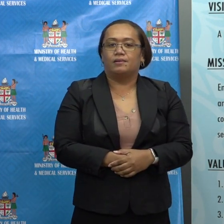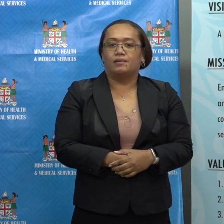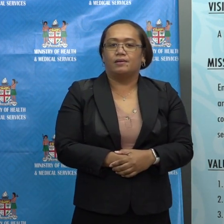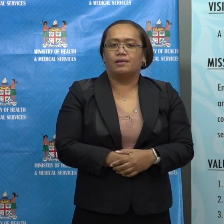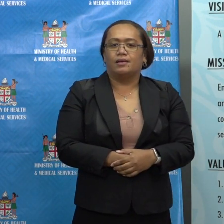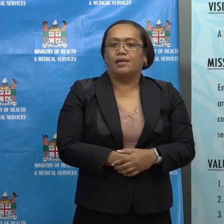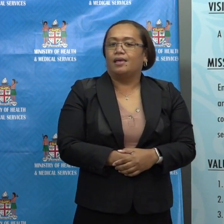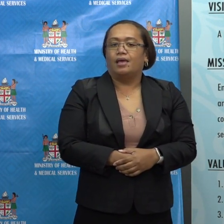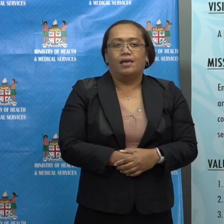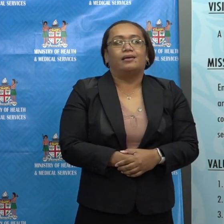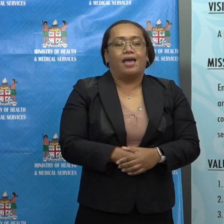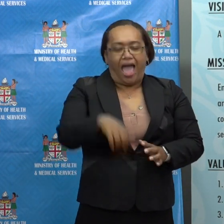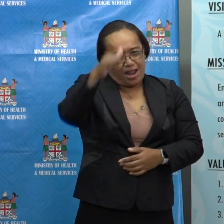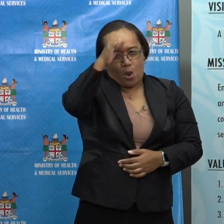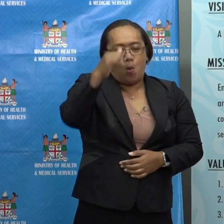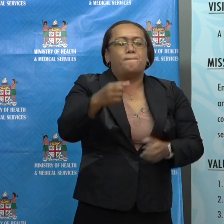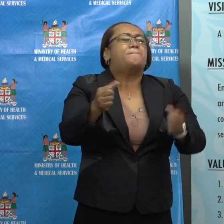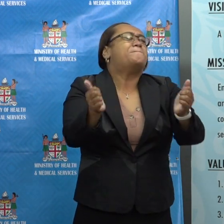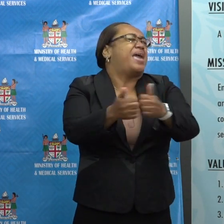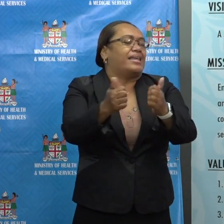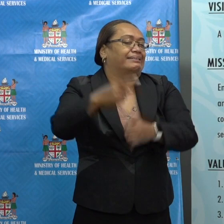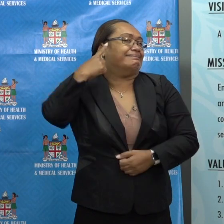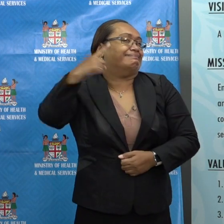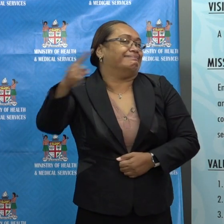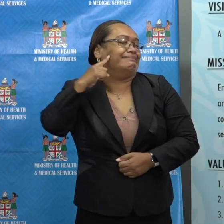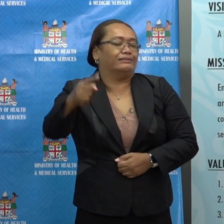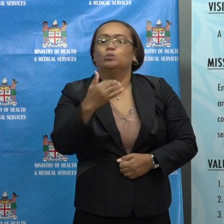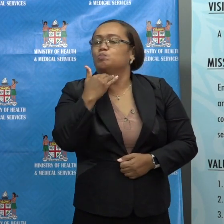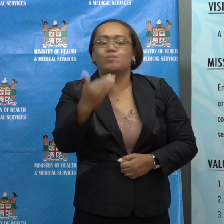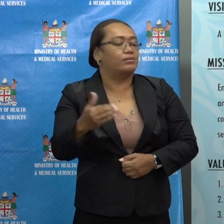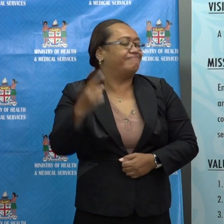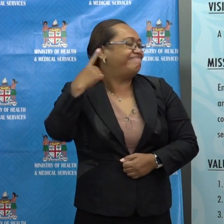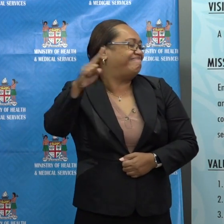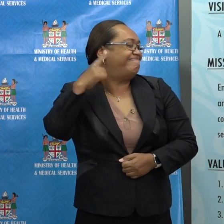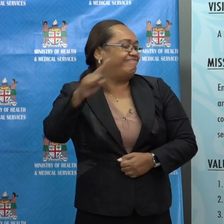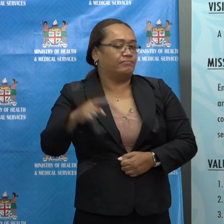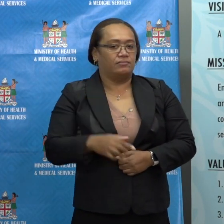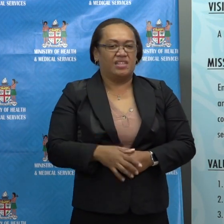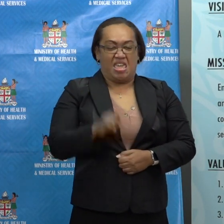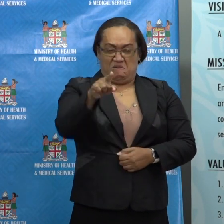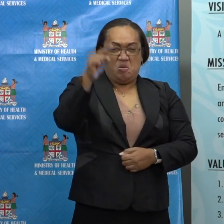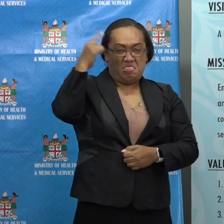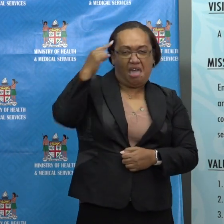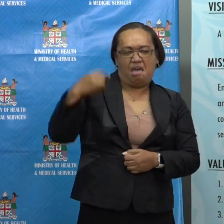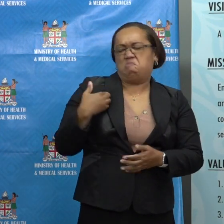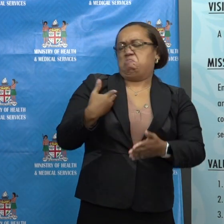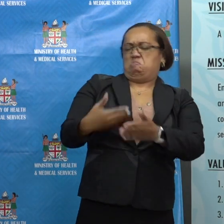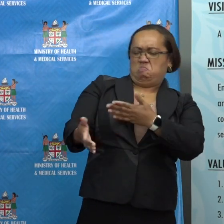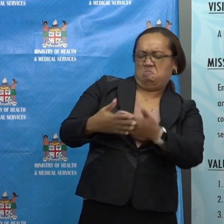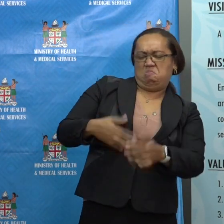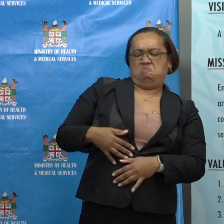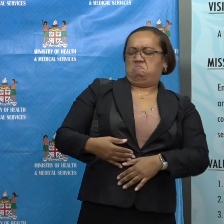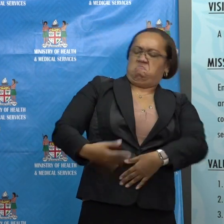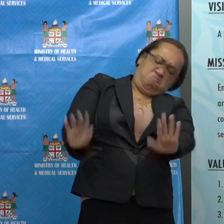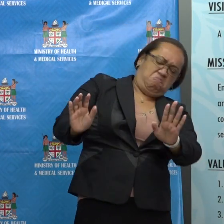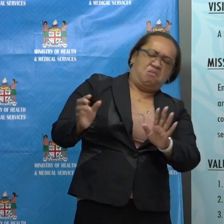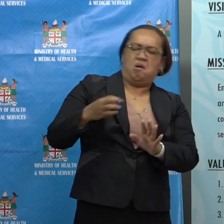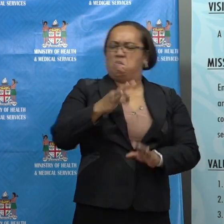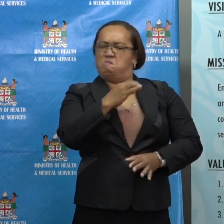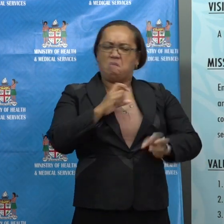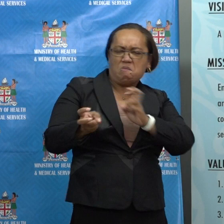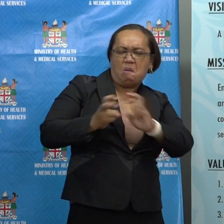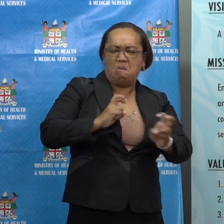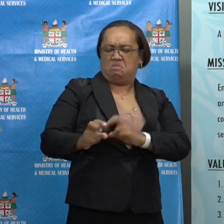but too many still aren't. So if you've been thinking that this virus isn't your problem, or